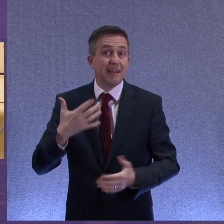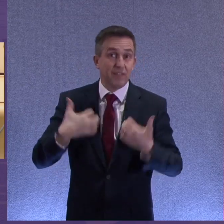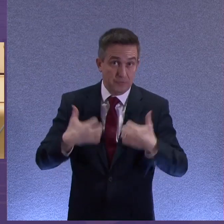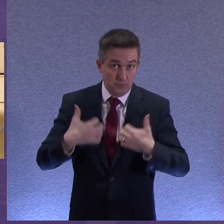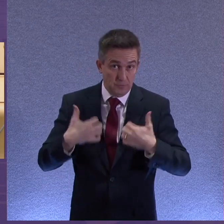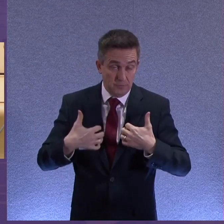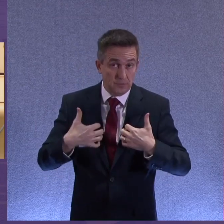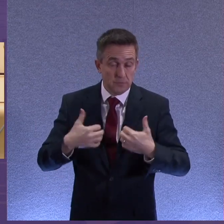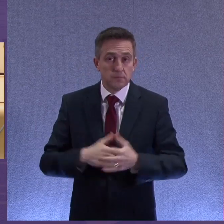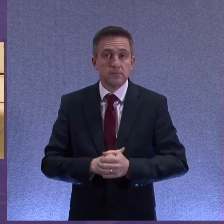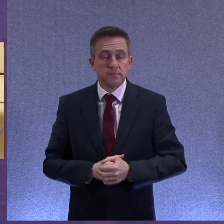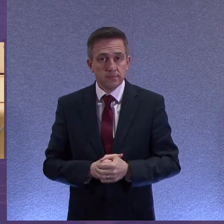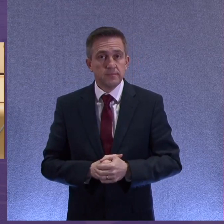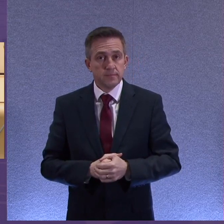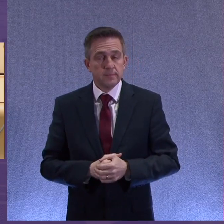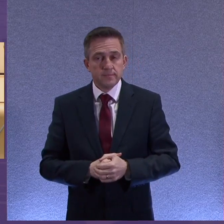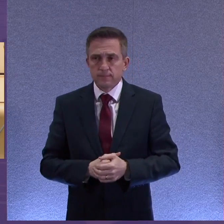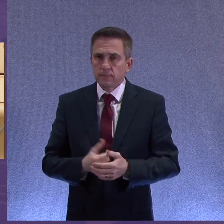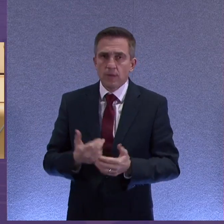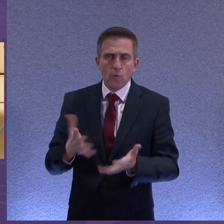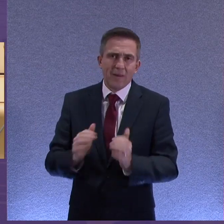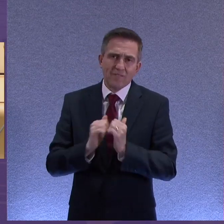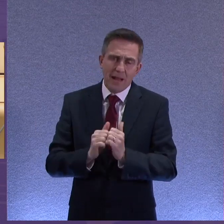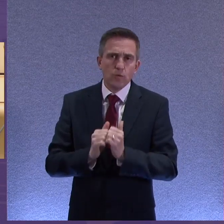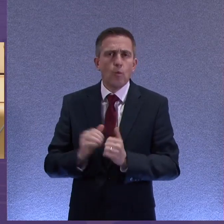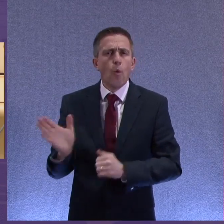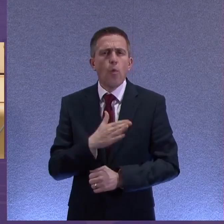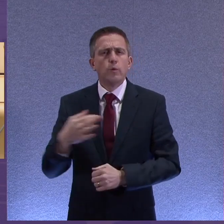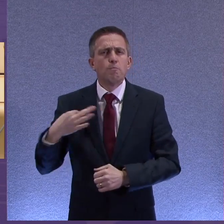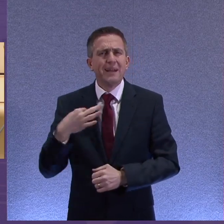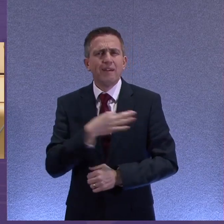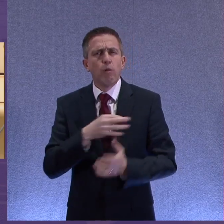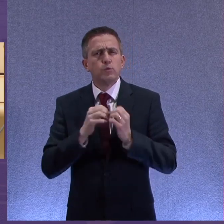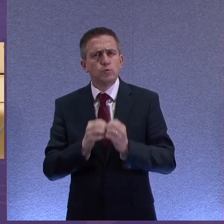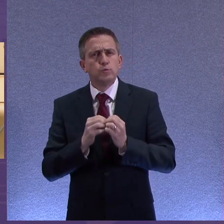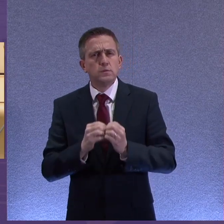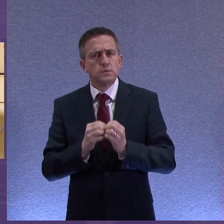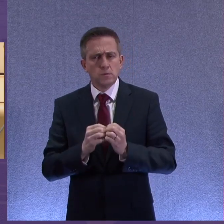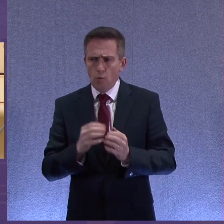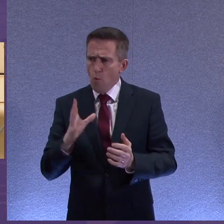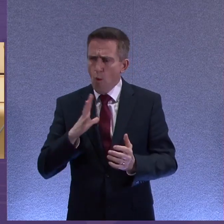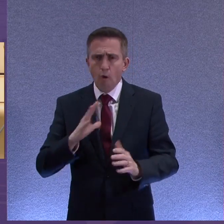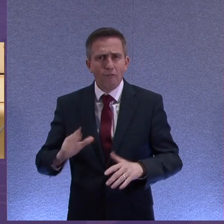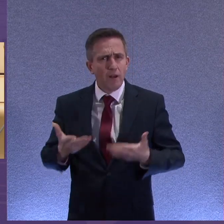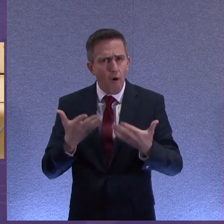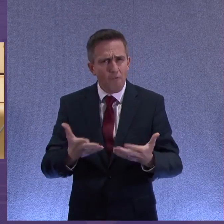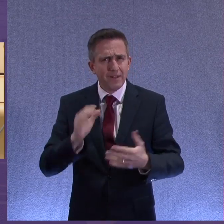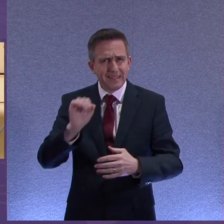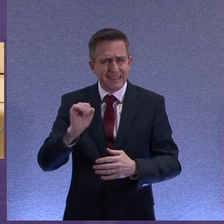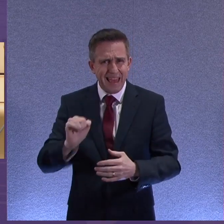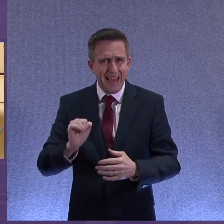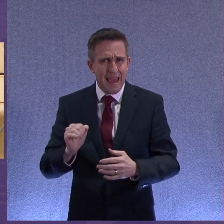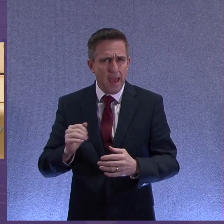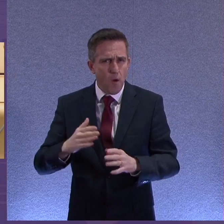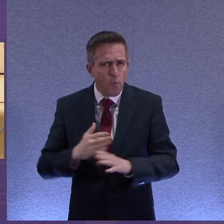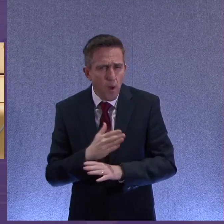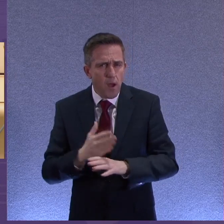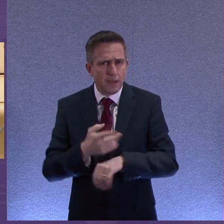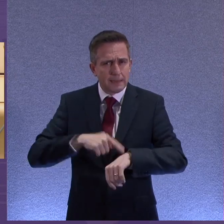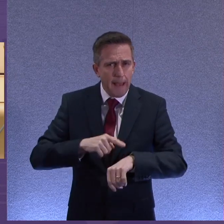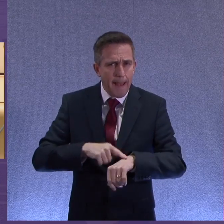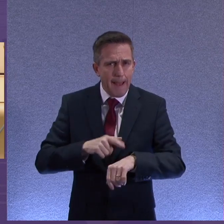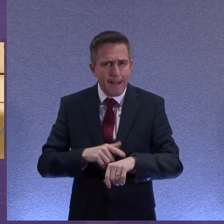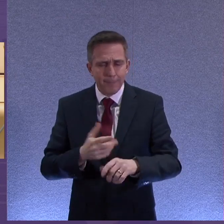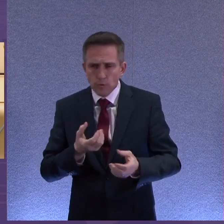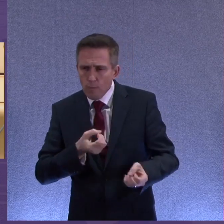I very much welcome those medical students willing to volunteer to support our services at this time and the steps taken by the regulator